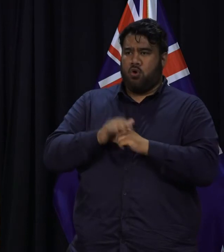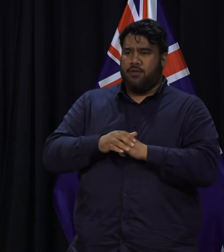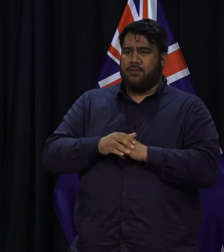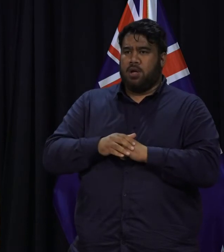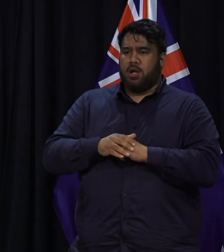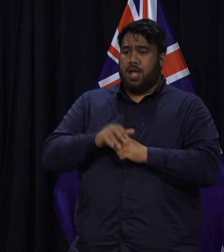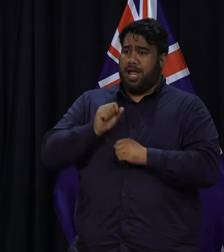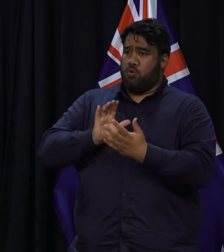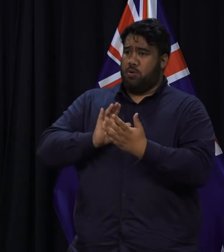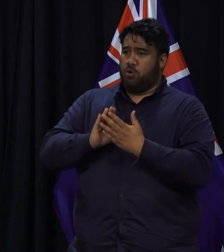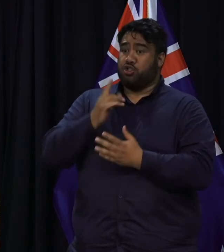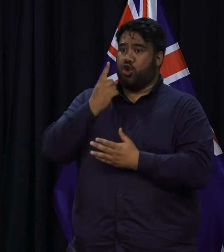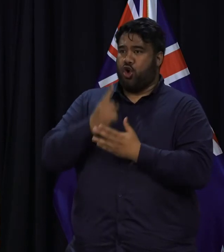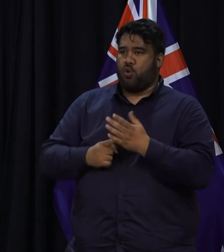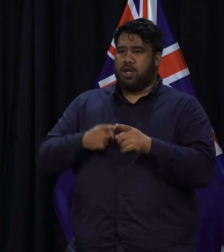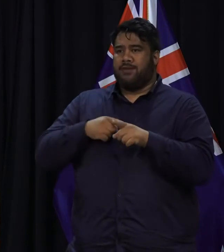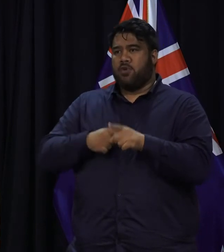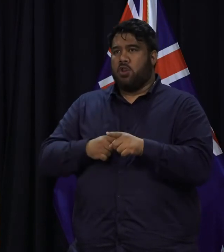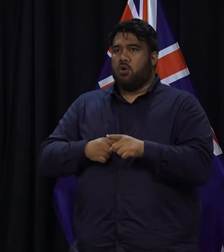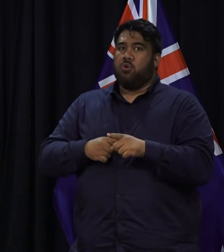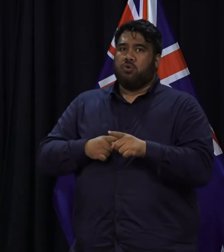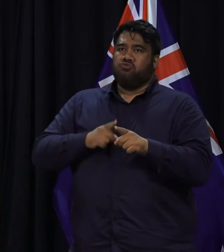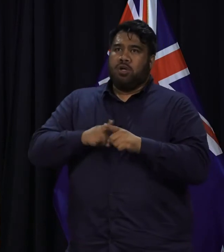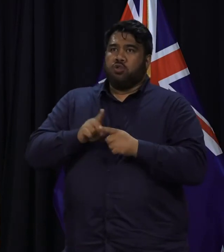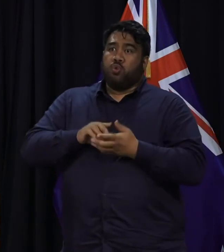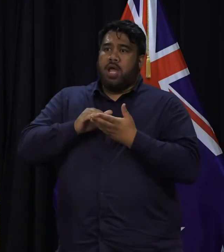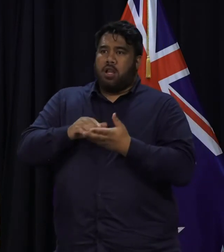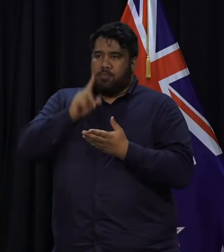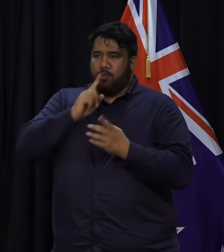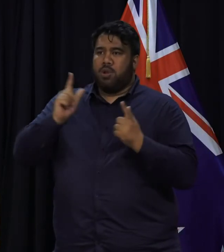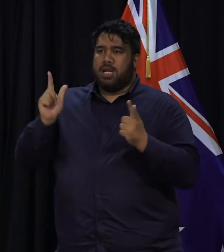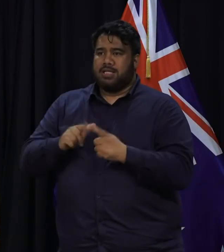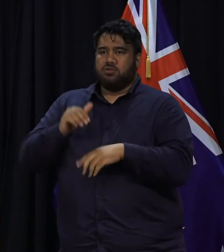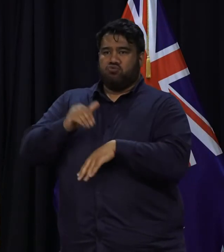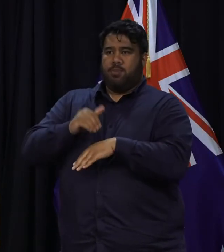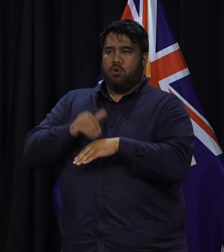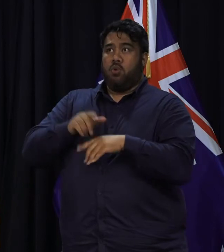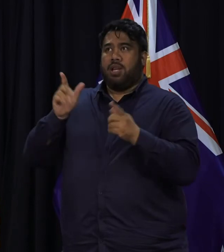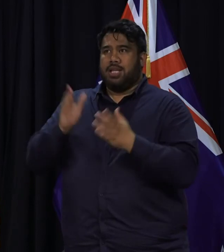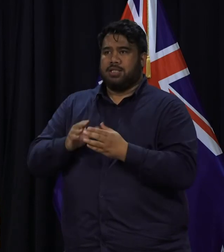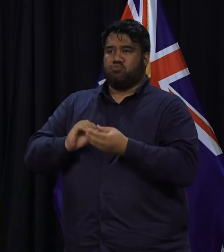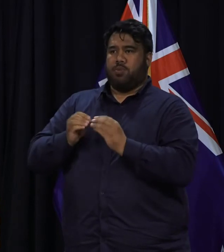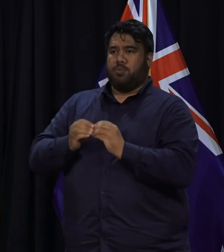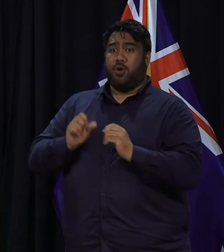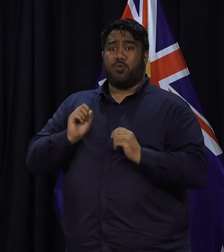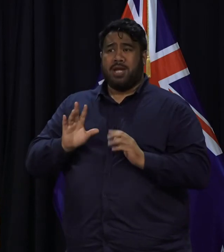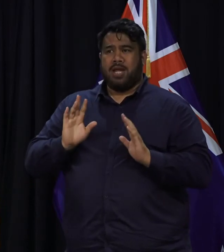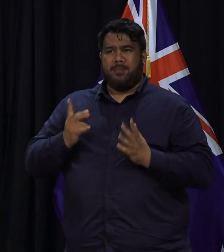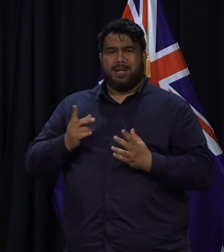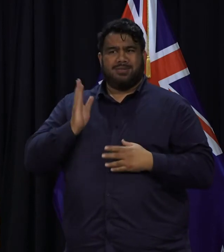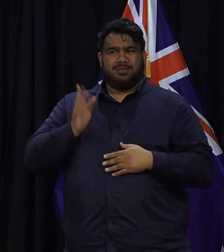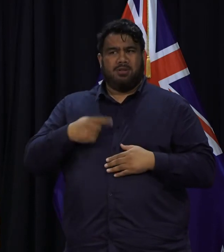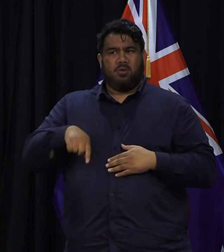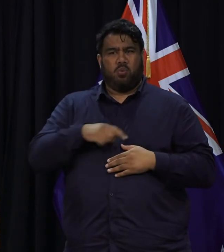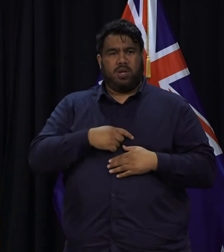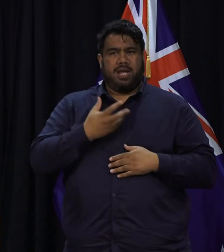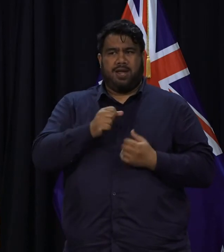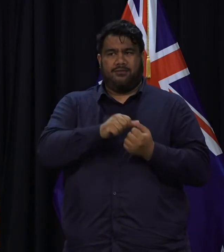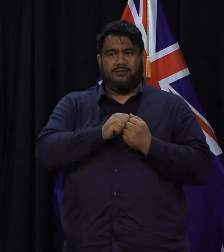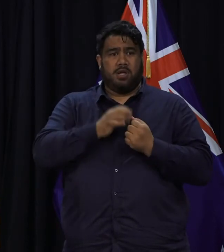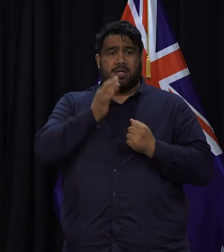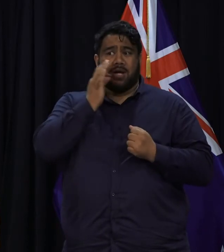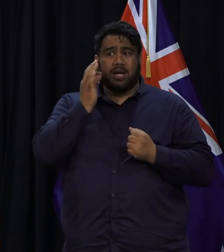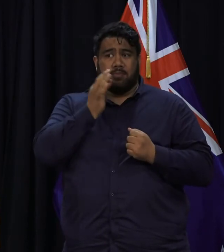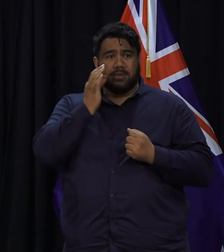justice-based approach that even keeping, as we will do now in New Zealand, the possession of